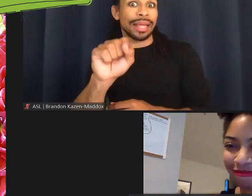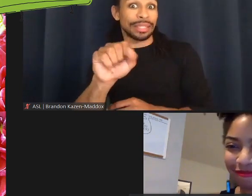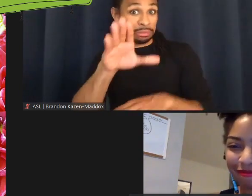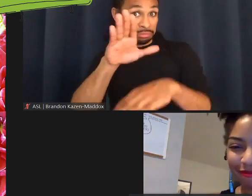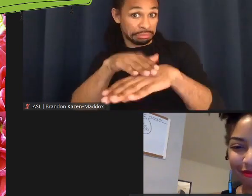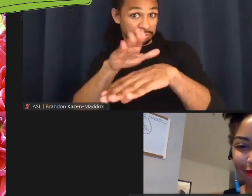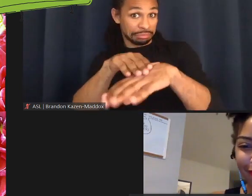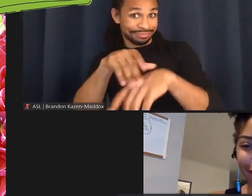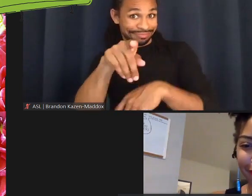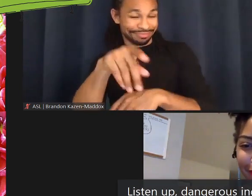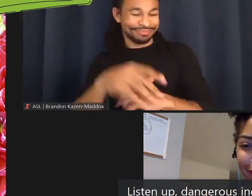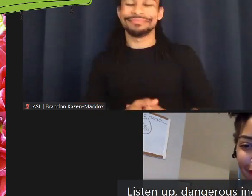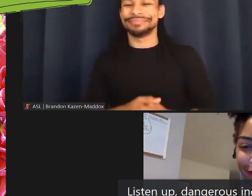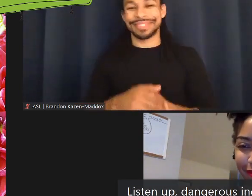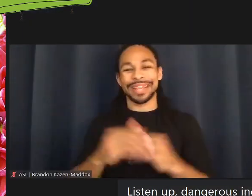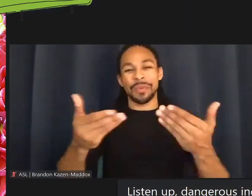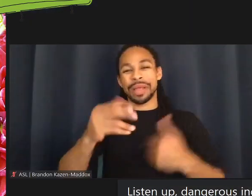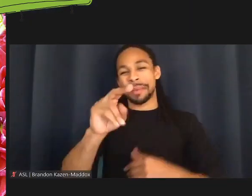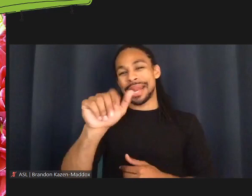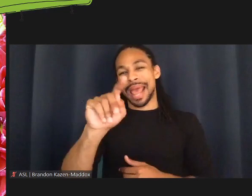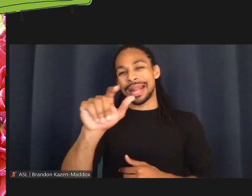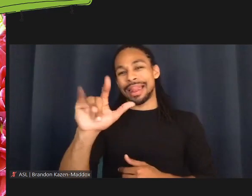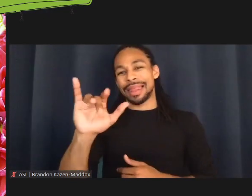please welcome Natalie.